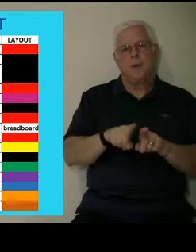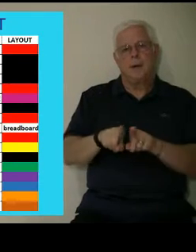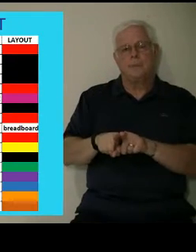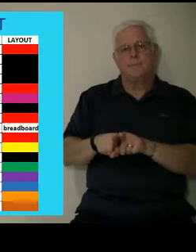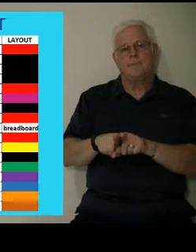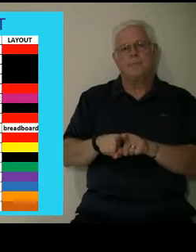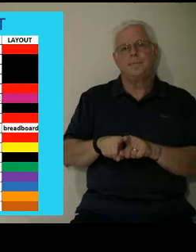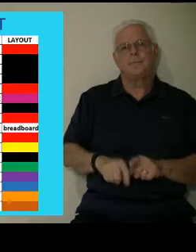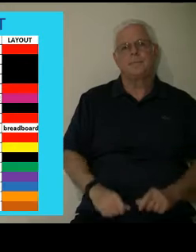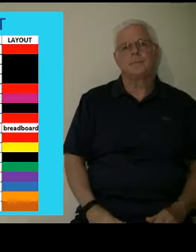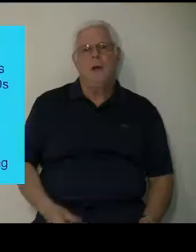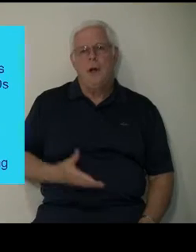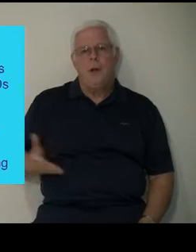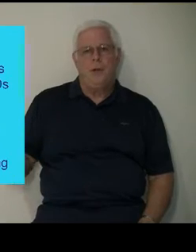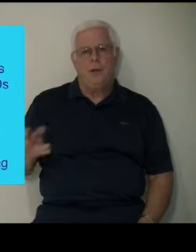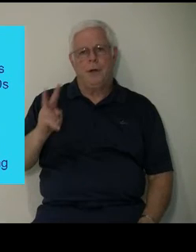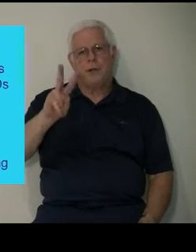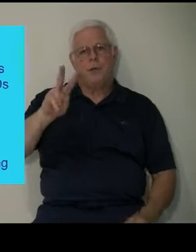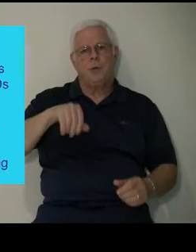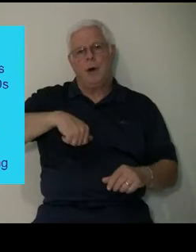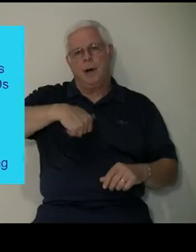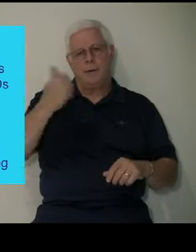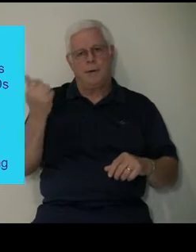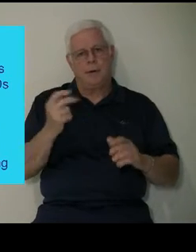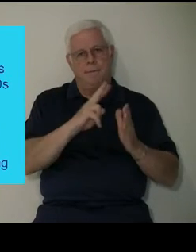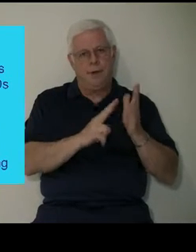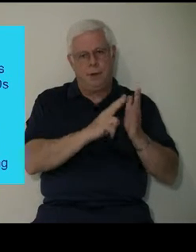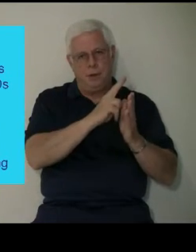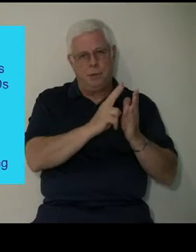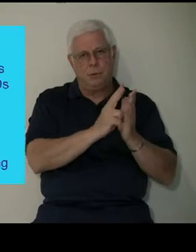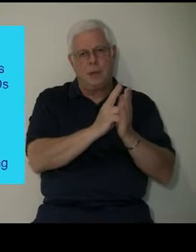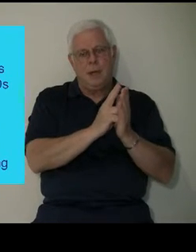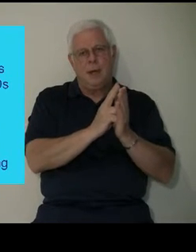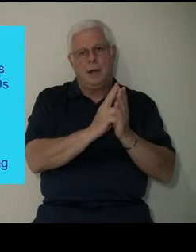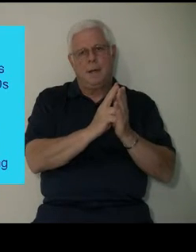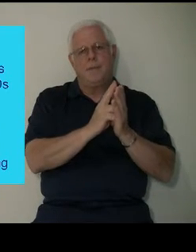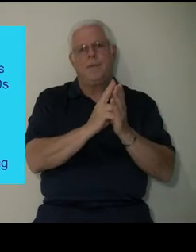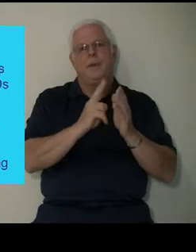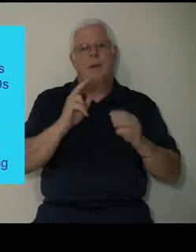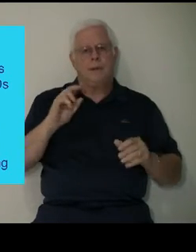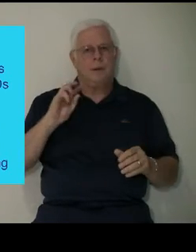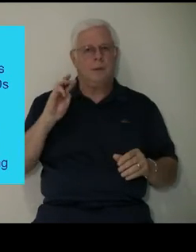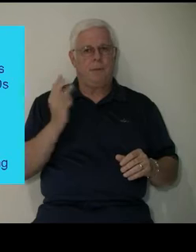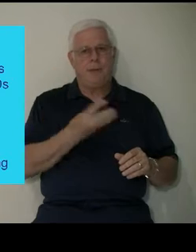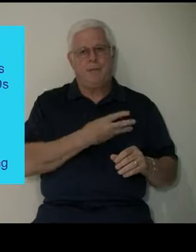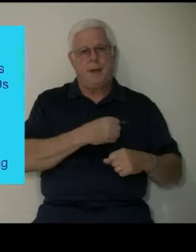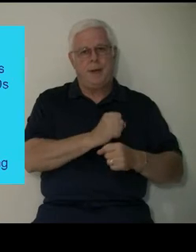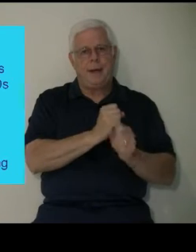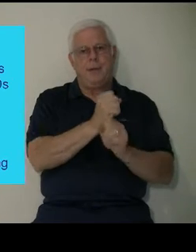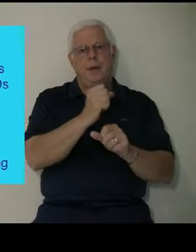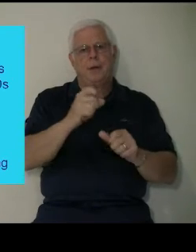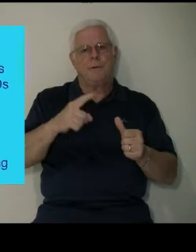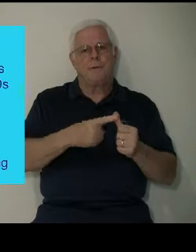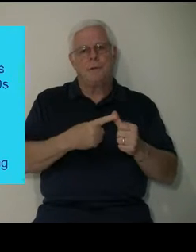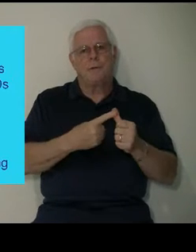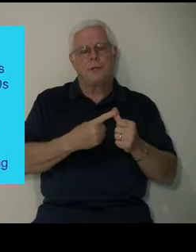well. There are 2 other videos that we've made. The first is